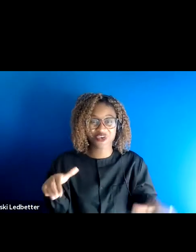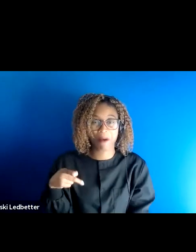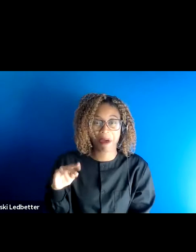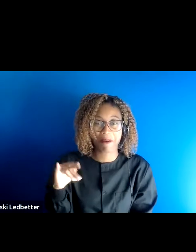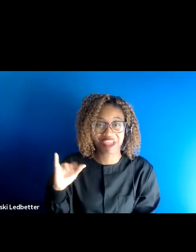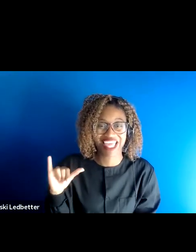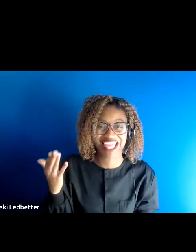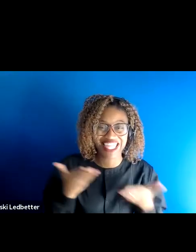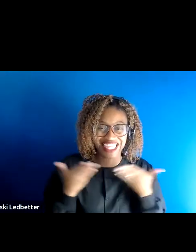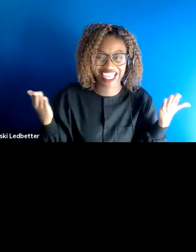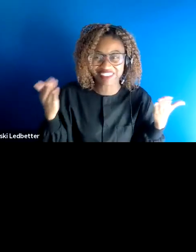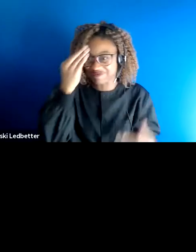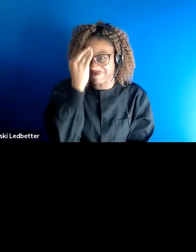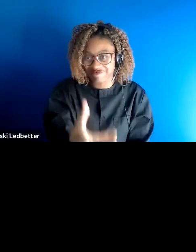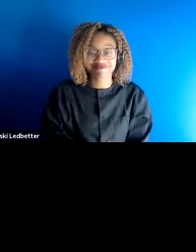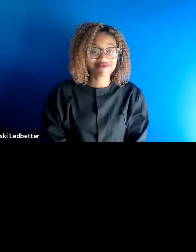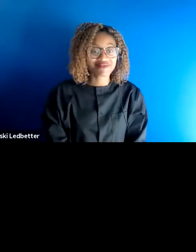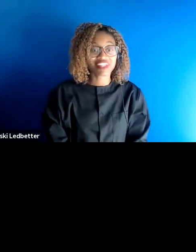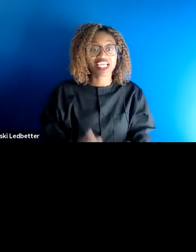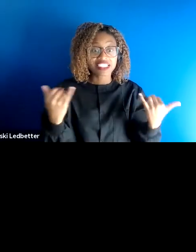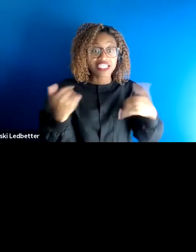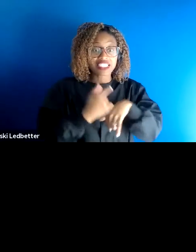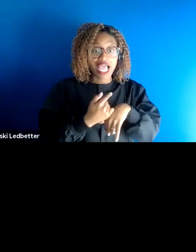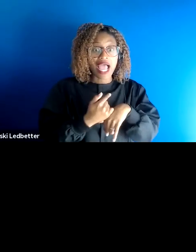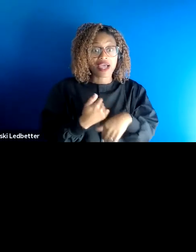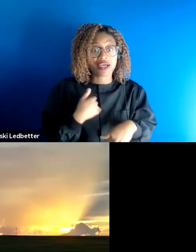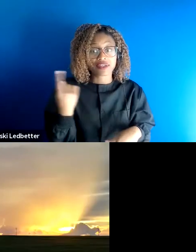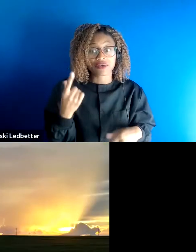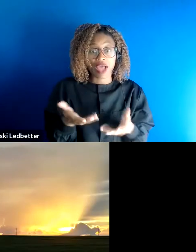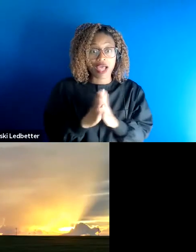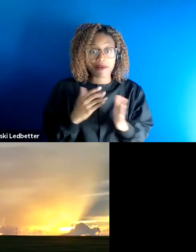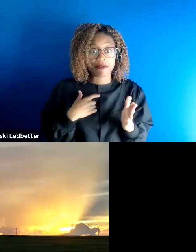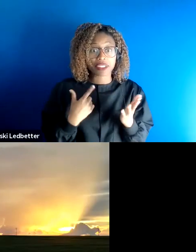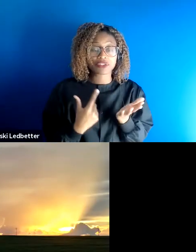Today, I was asked to chat a little bit about